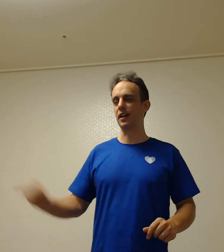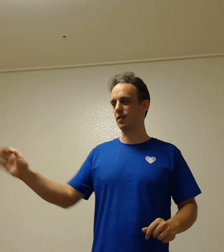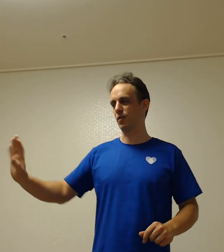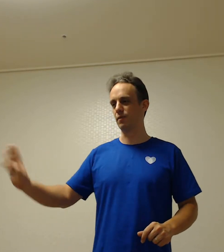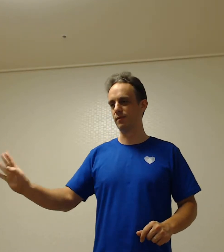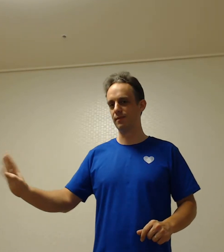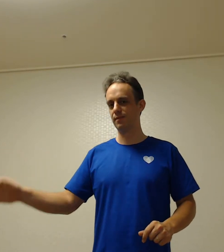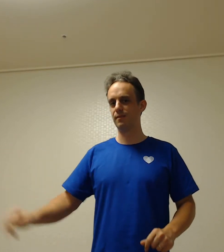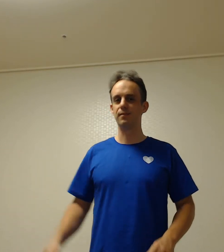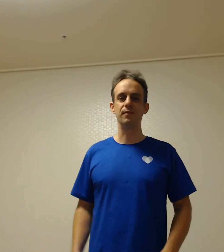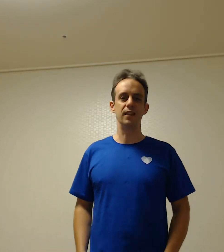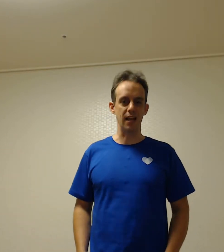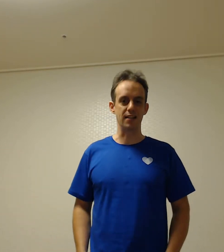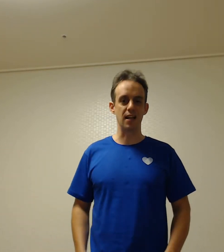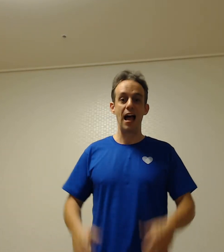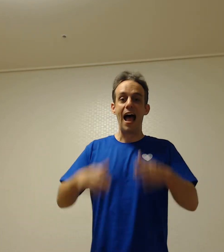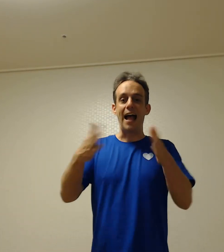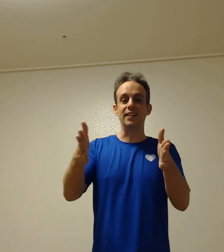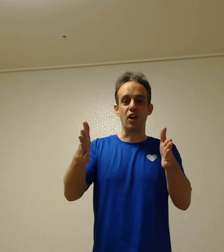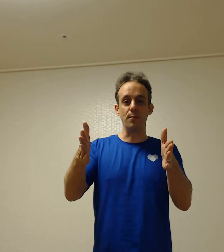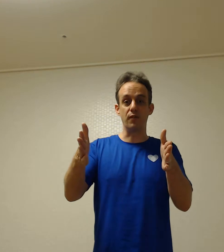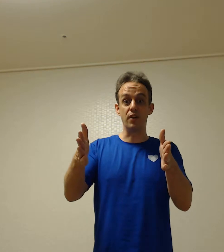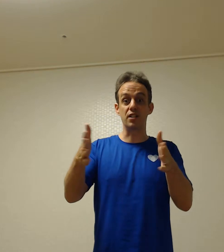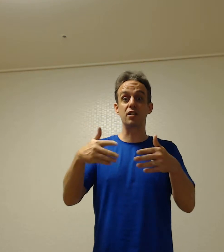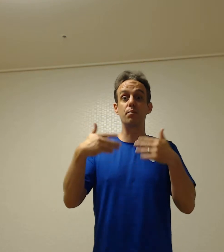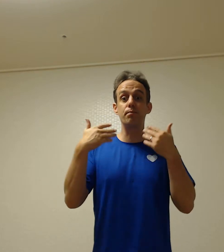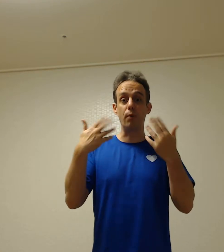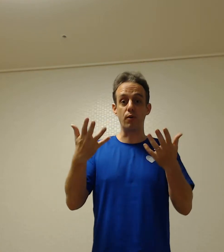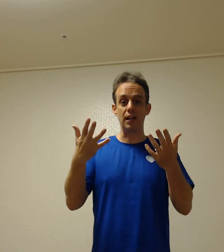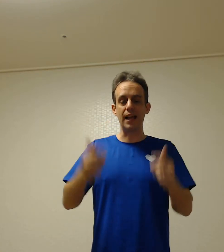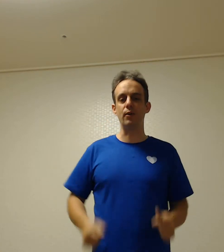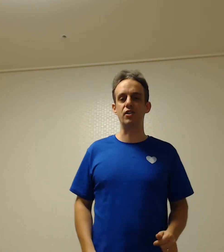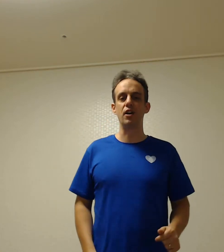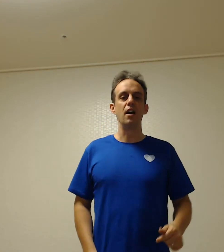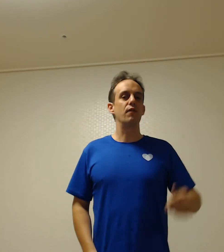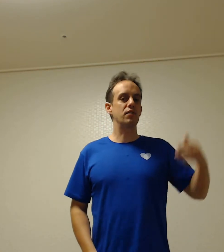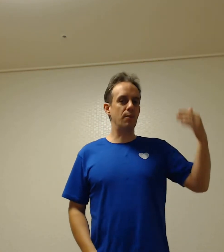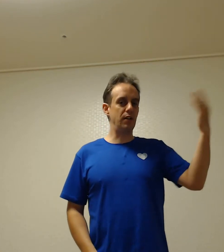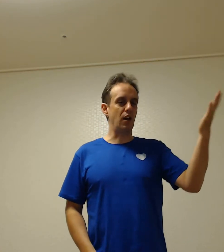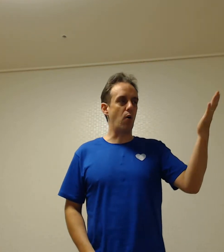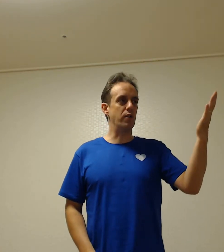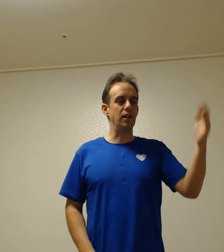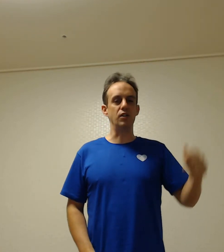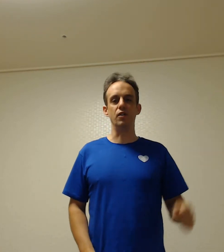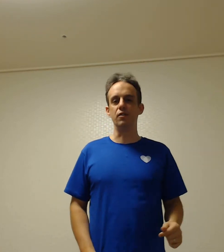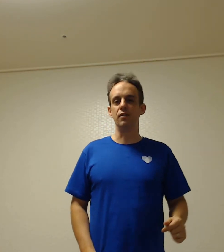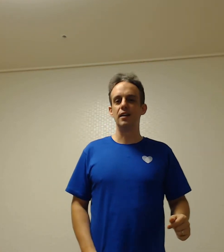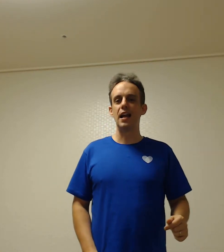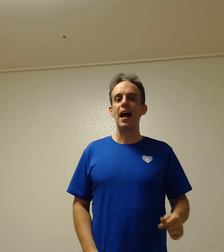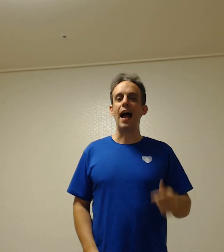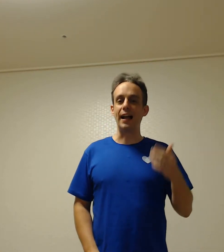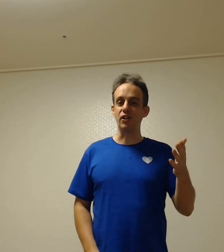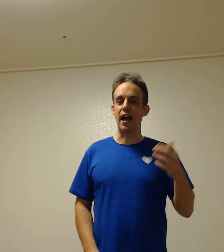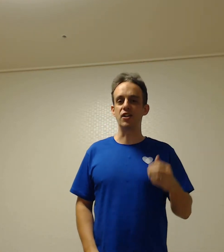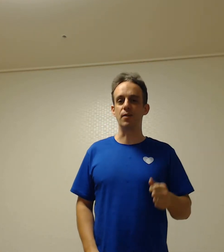so. Yes, in terms of the spoken language, for somebody older than you, Annyeong